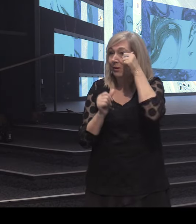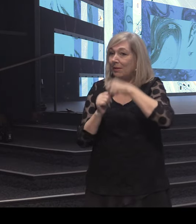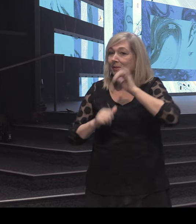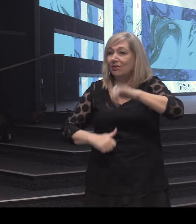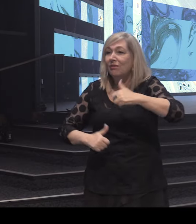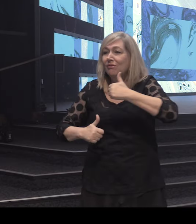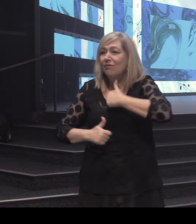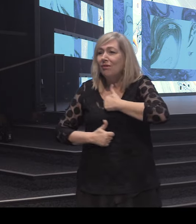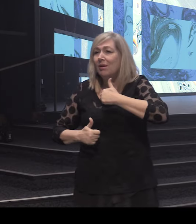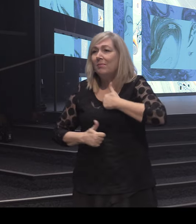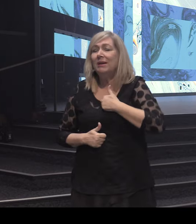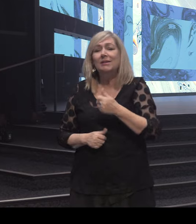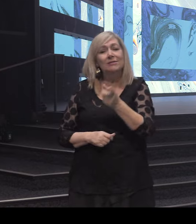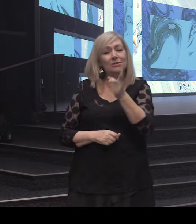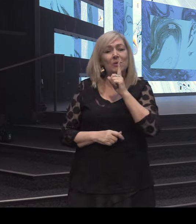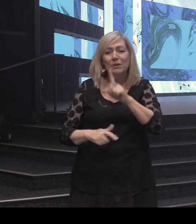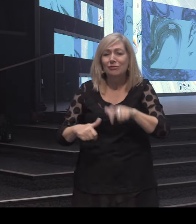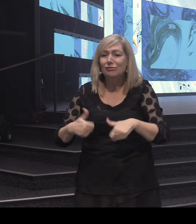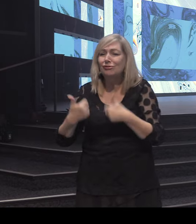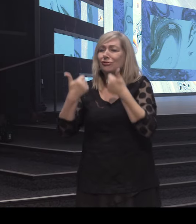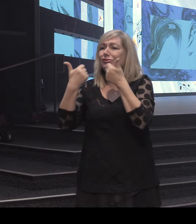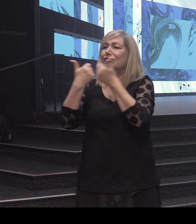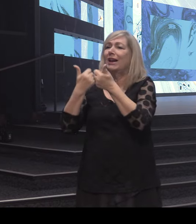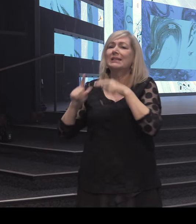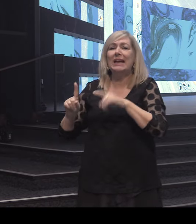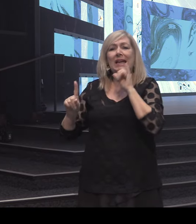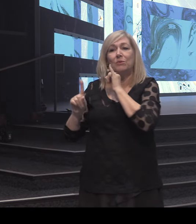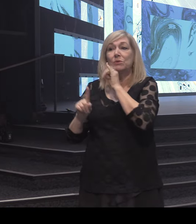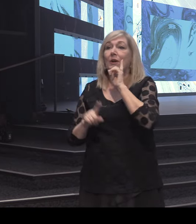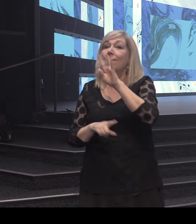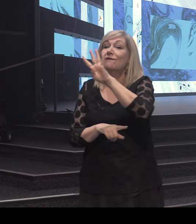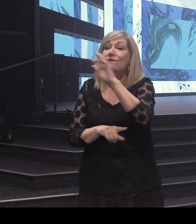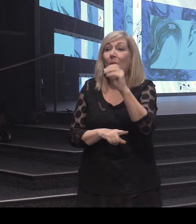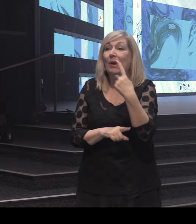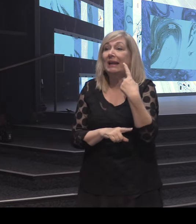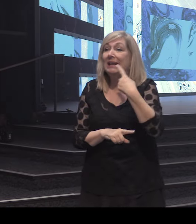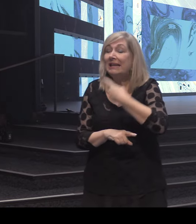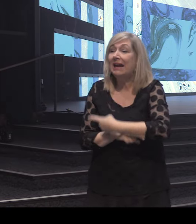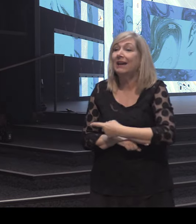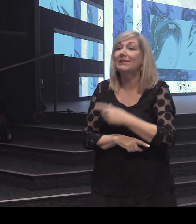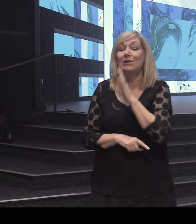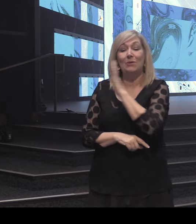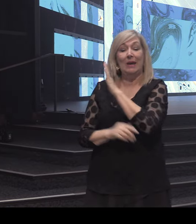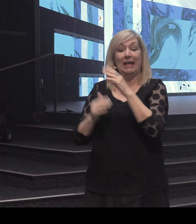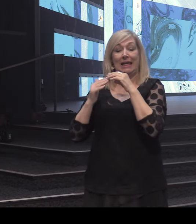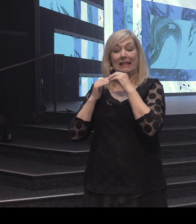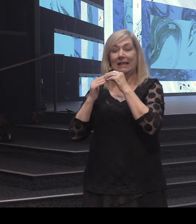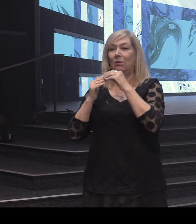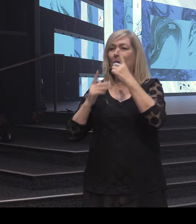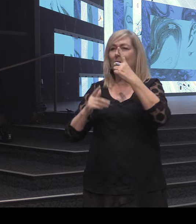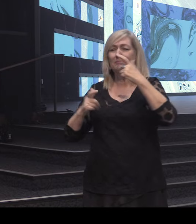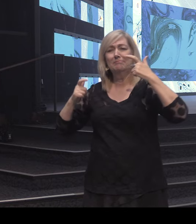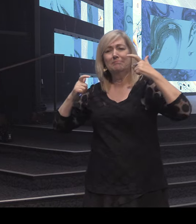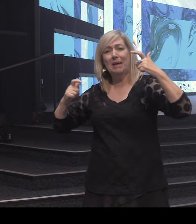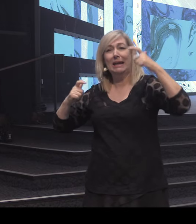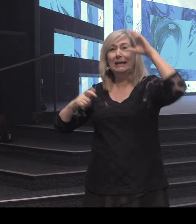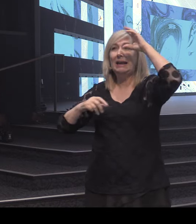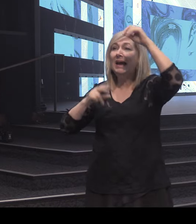has challenged the Israeli ones for 40 days. Their lead singer, a big guy called